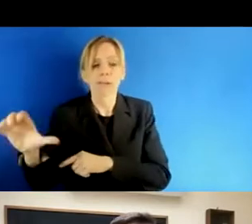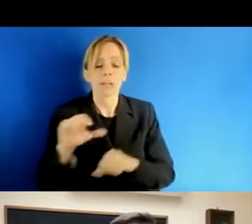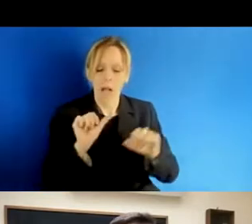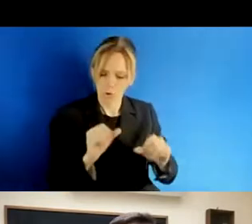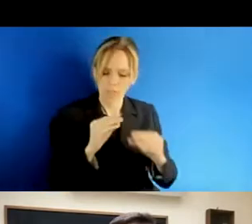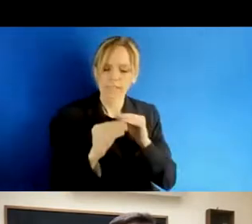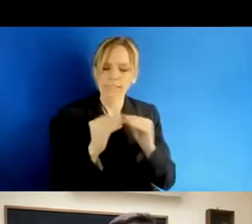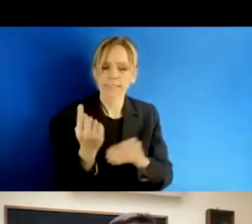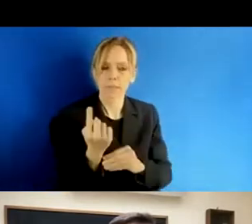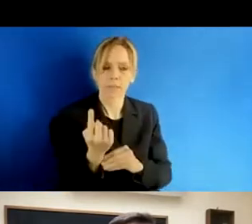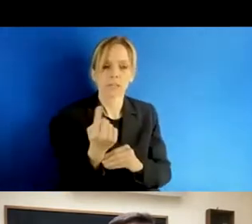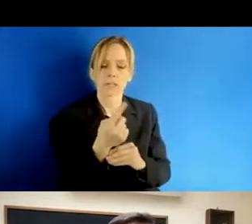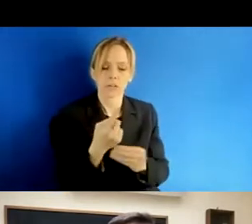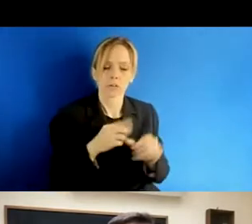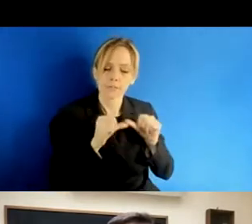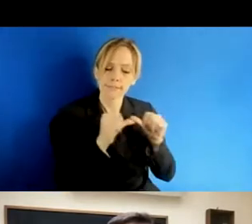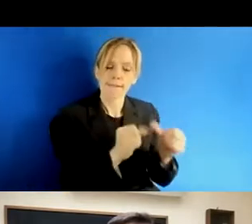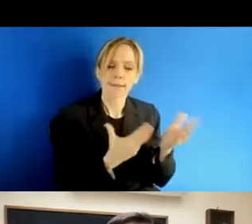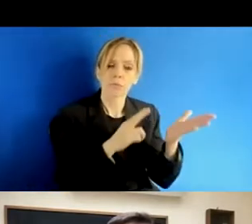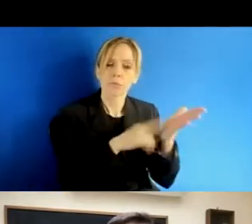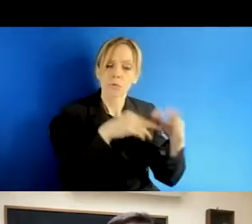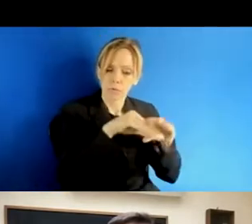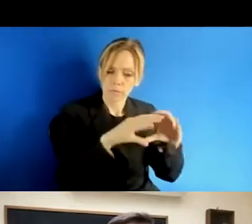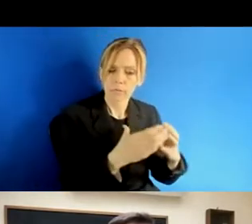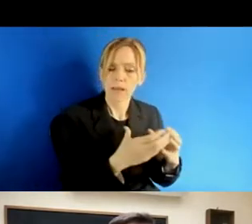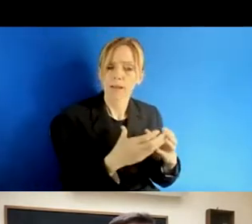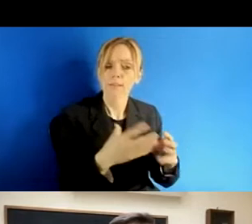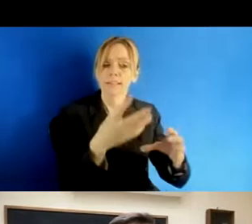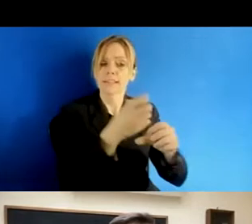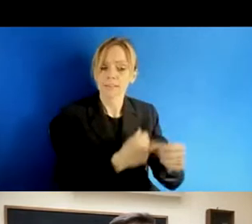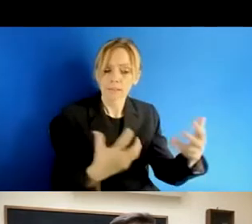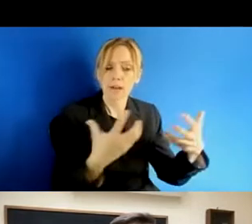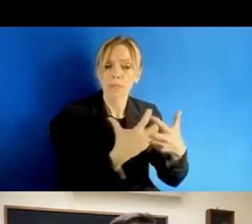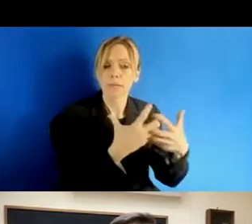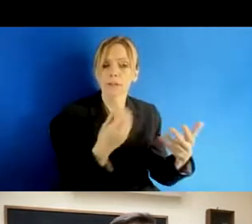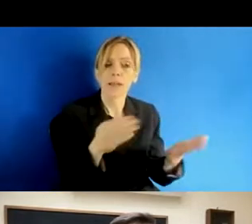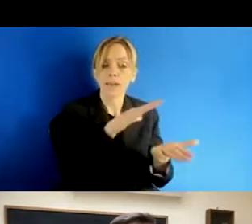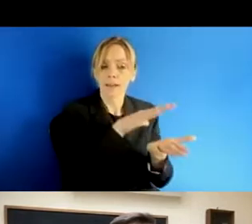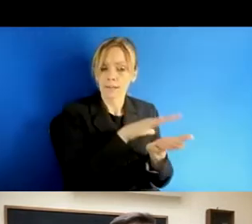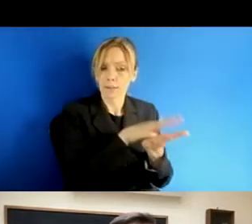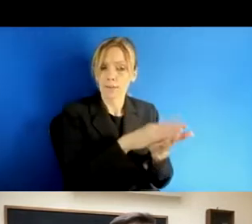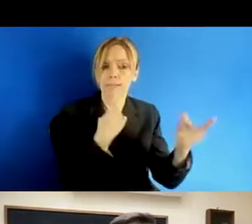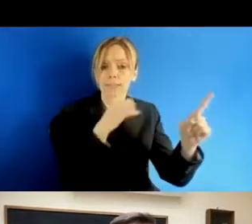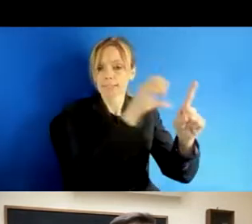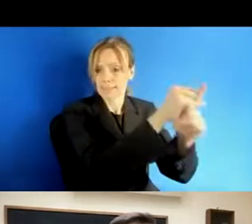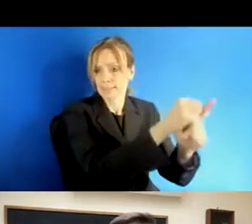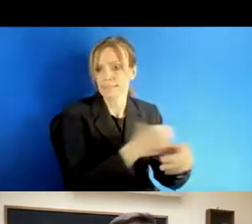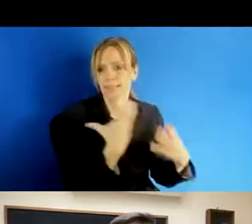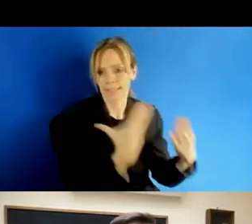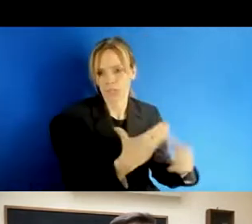receive the accommodation, and be academically successful. Back to you, Ella. And